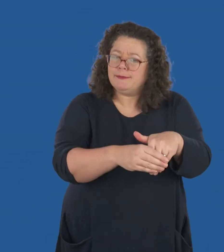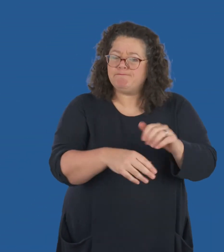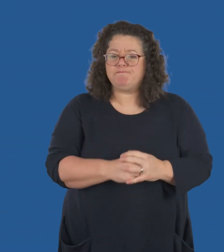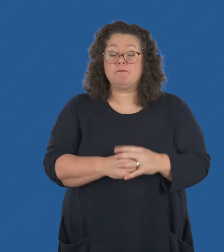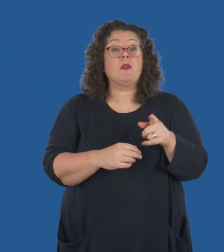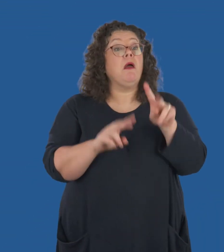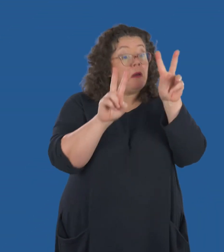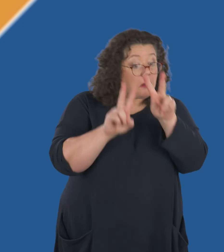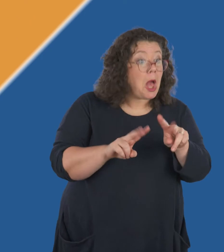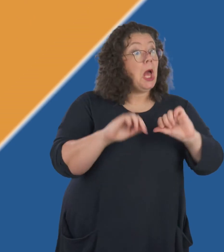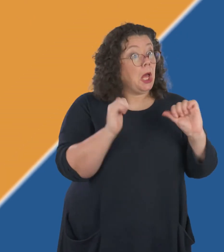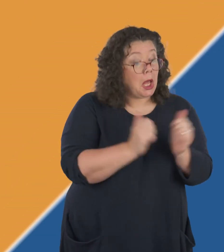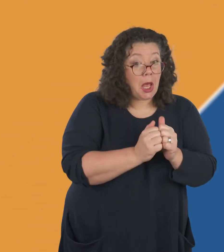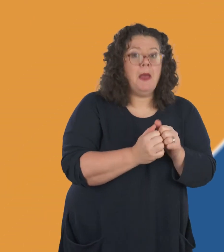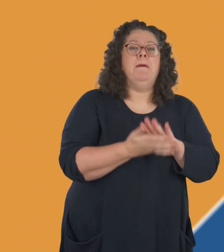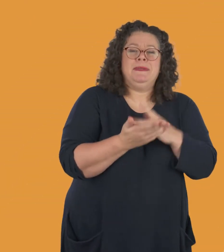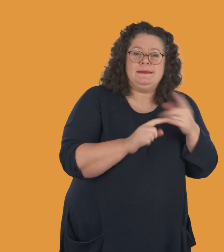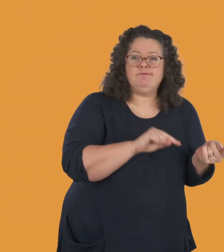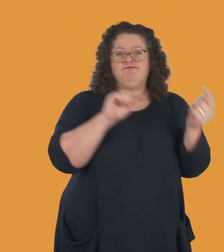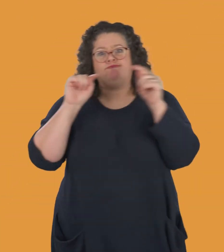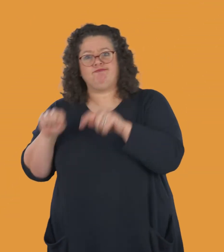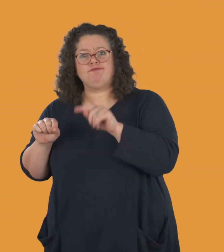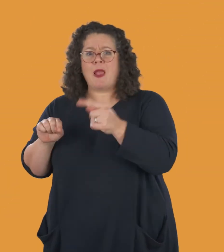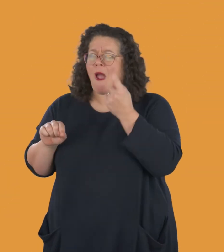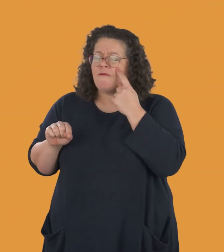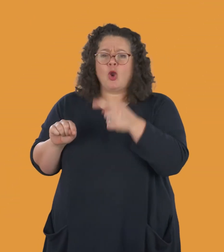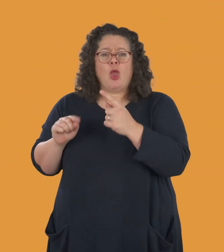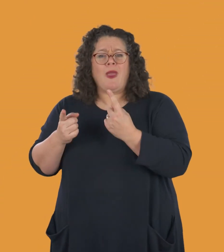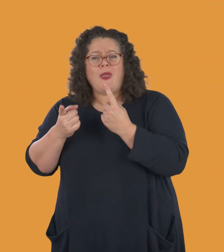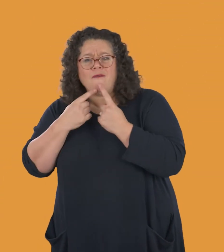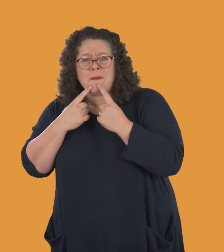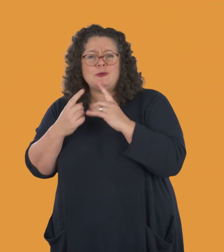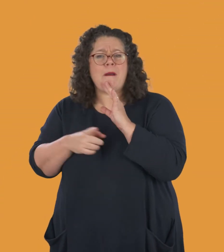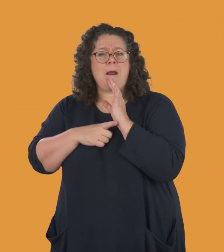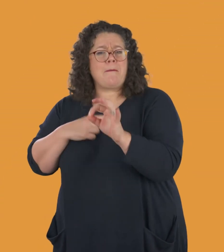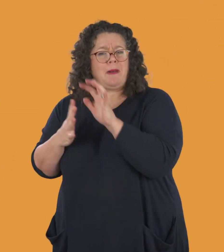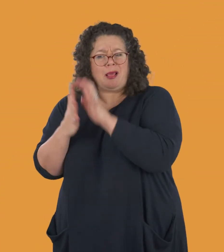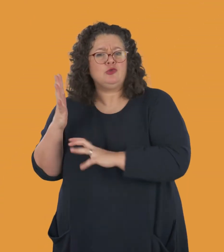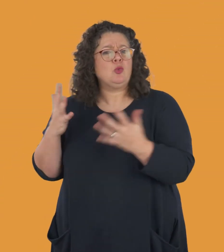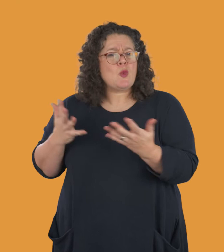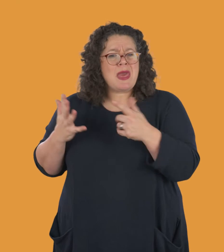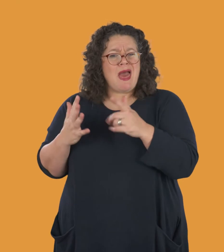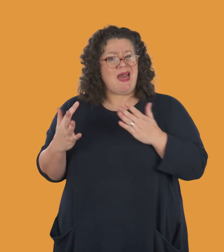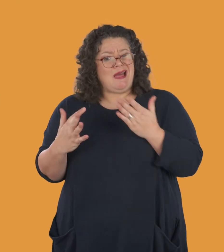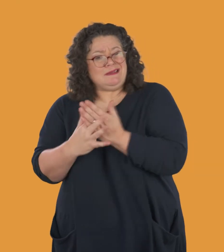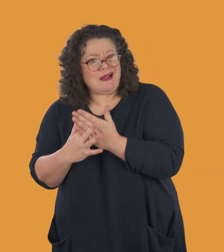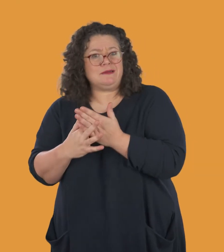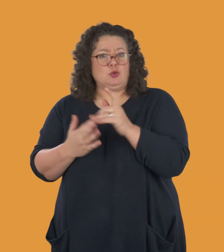Once you have confirmed your eligibility and intend to stand, you should look at the information and application on the Access to Elected Office